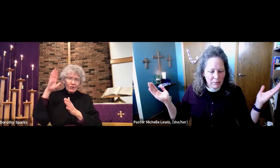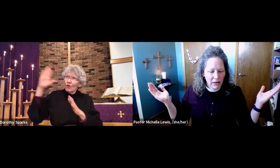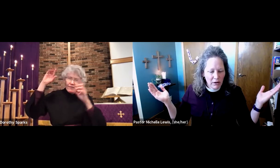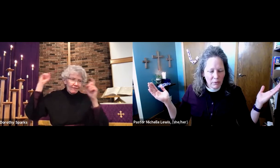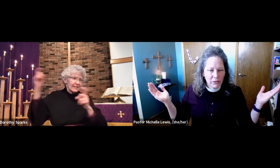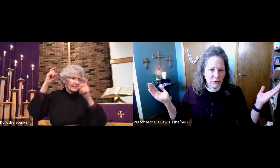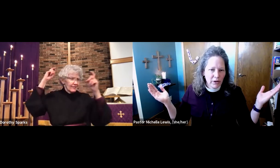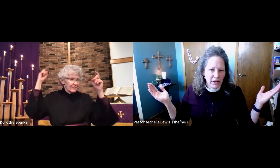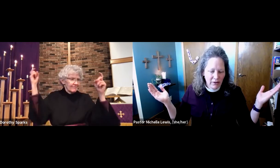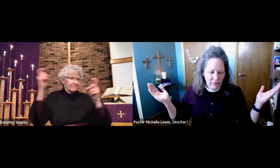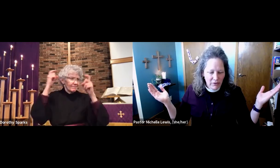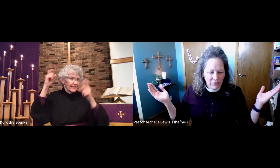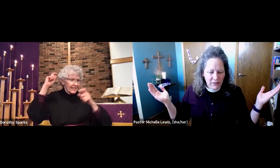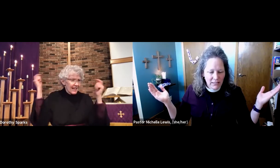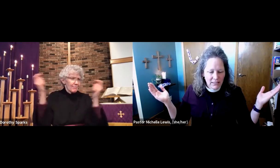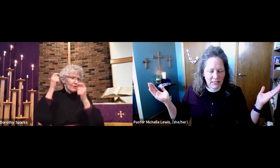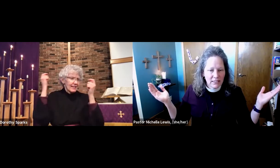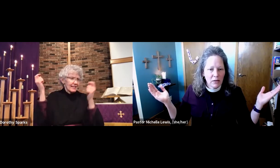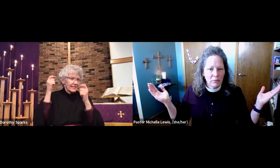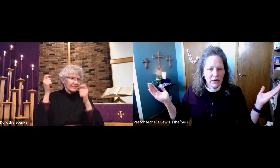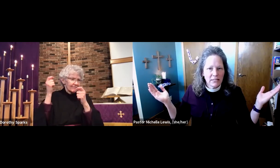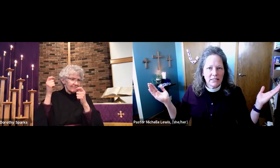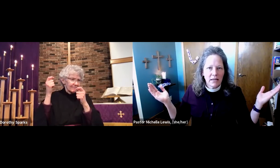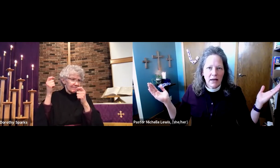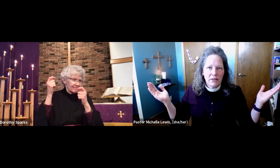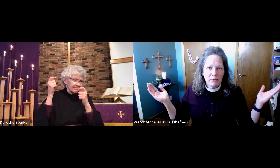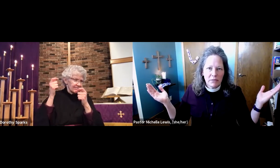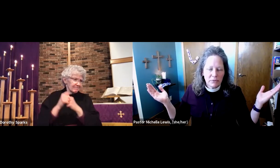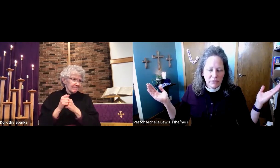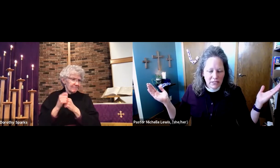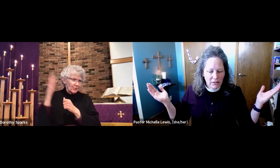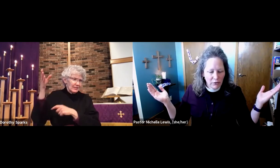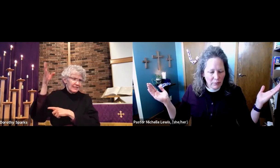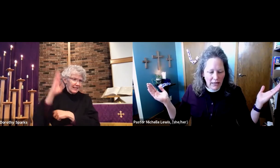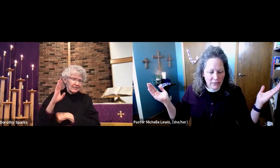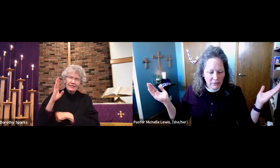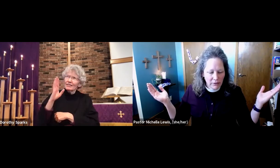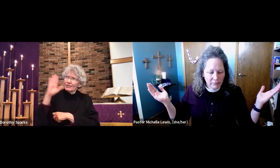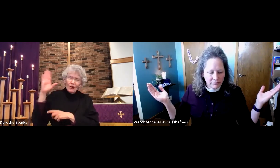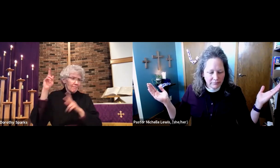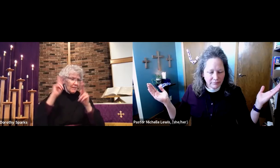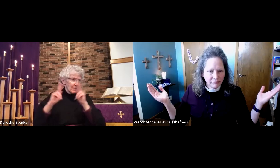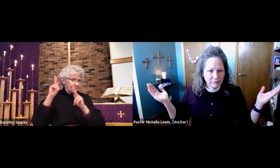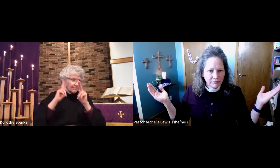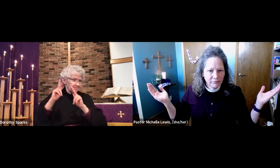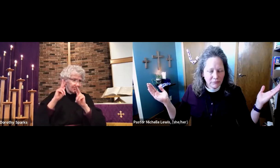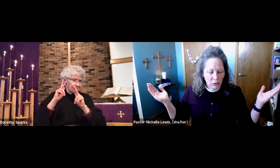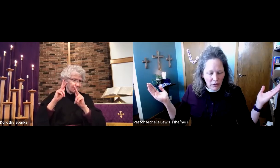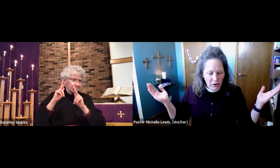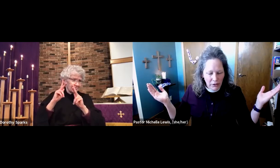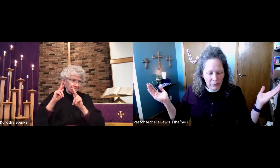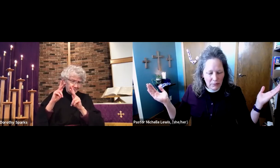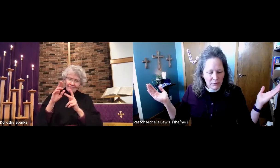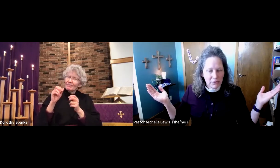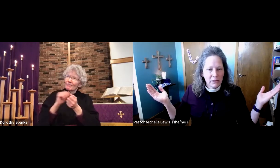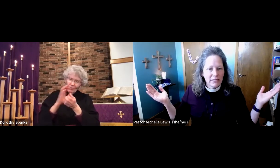to prepare with joy for the feast that celebrates the mysteries of your Passover. You